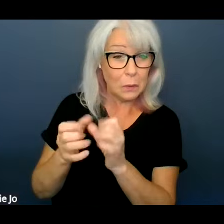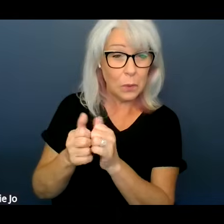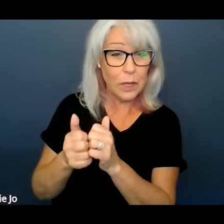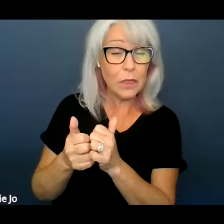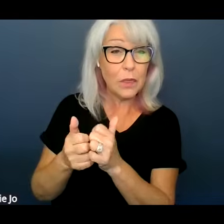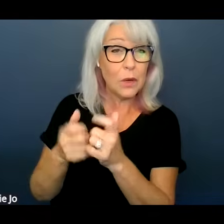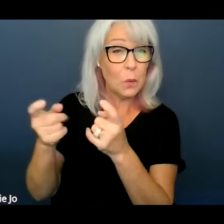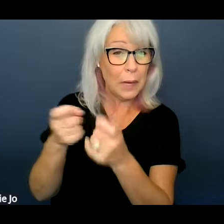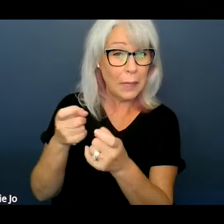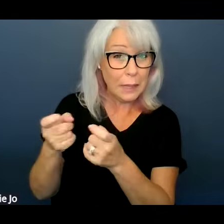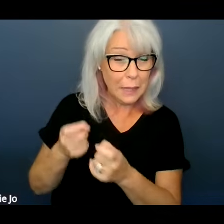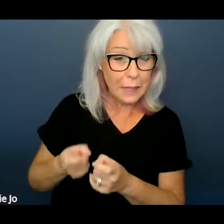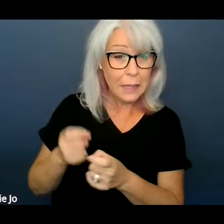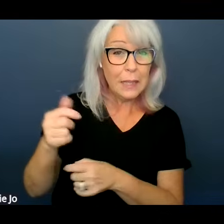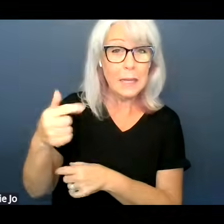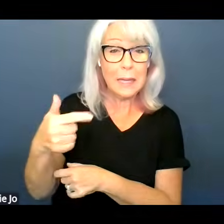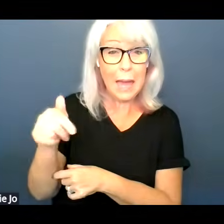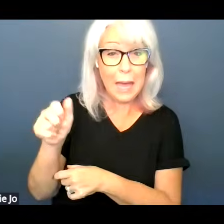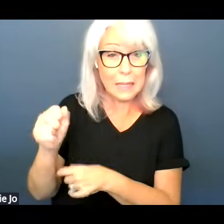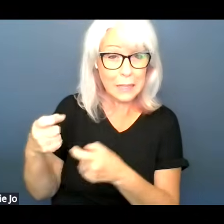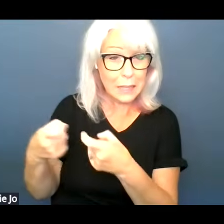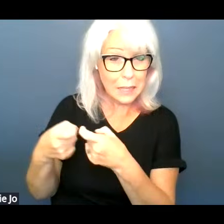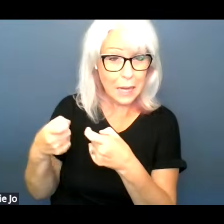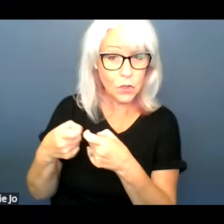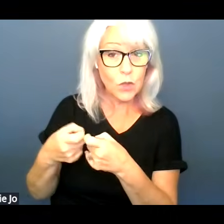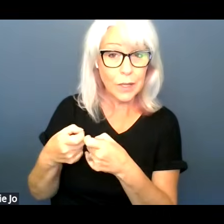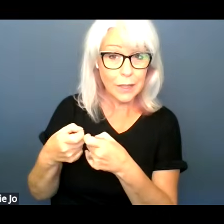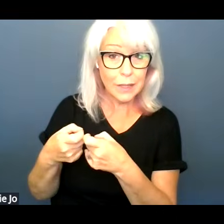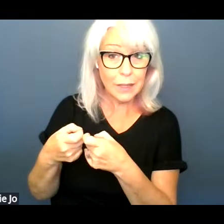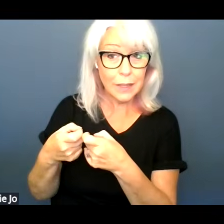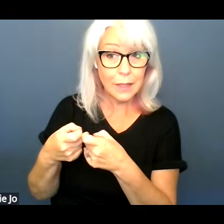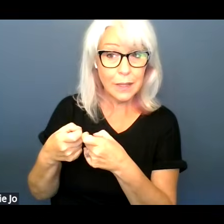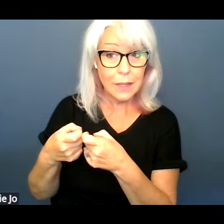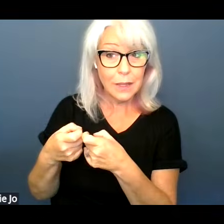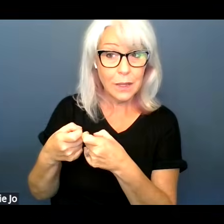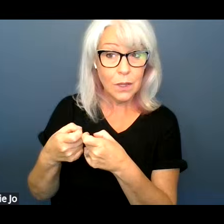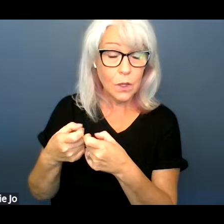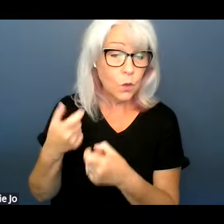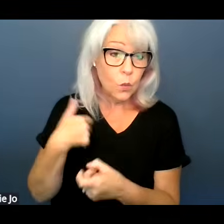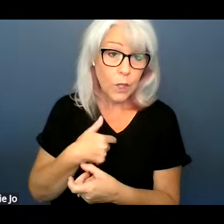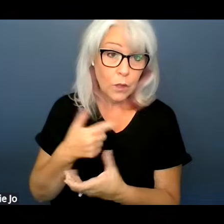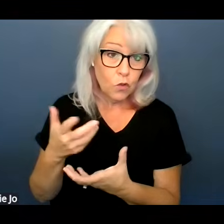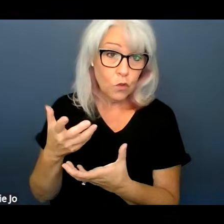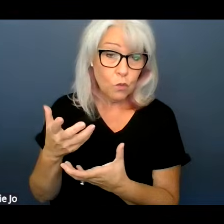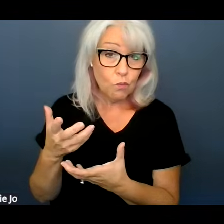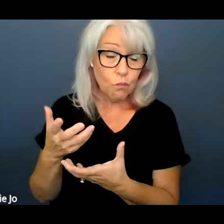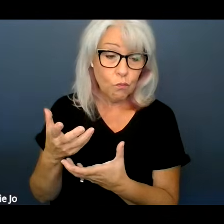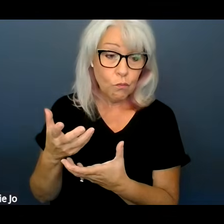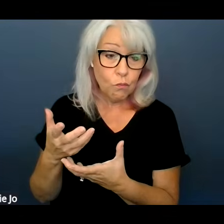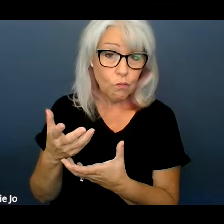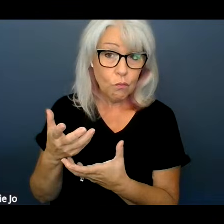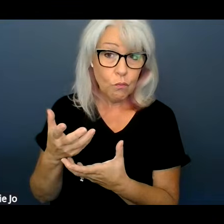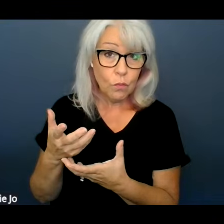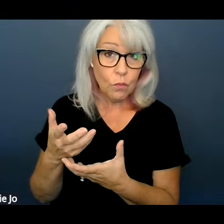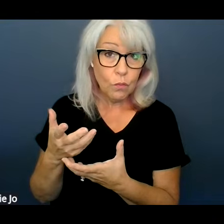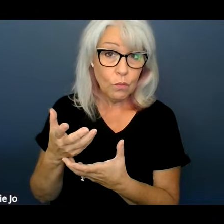was an amendment that came up last August. Mr. Liedl, then opposing counsel with Dykema for